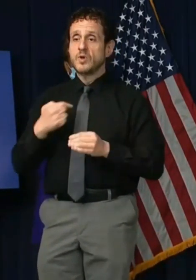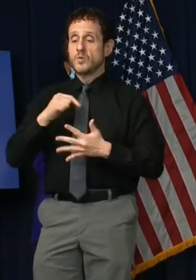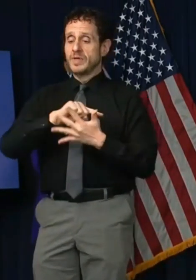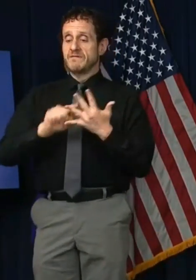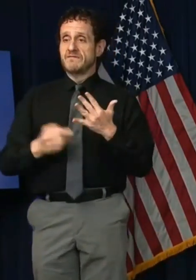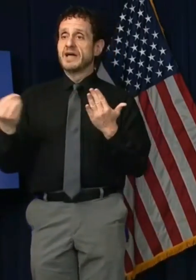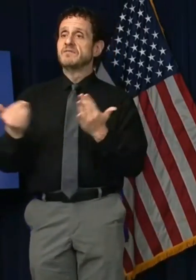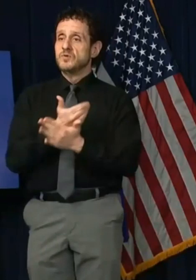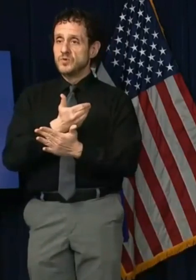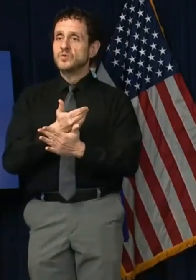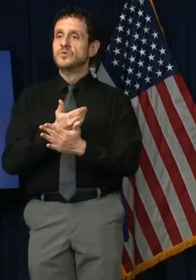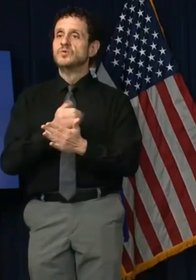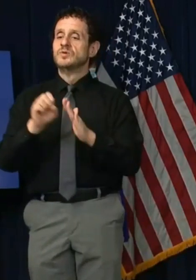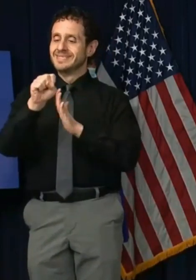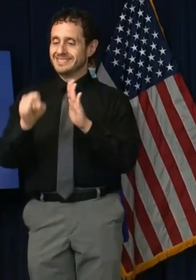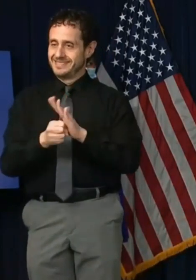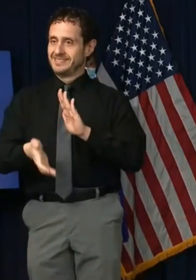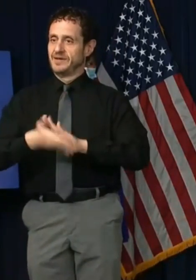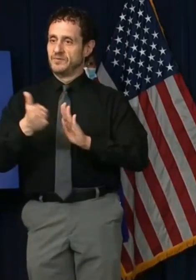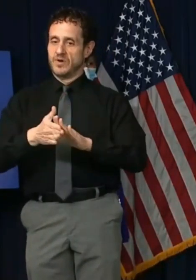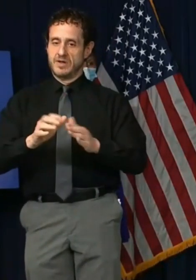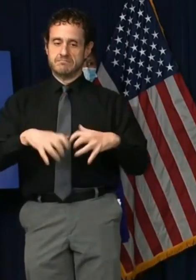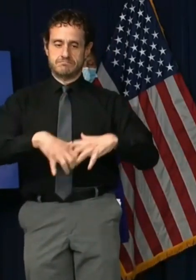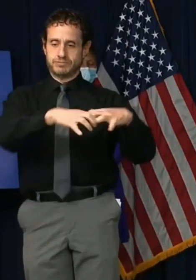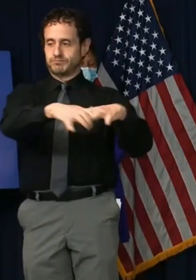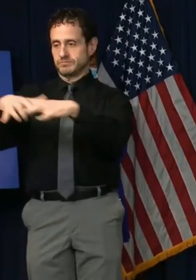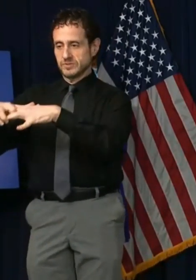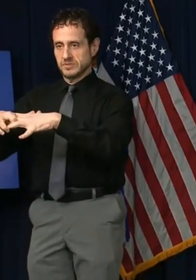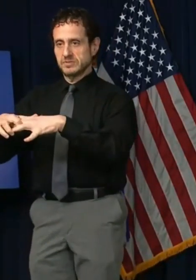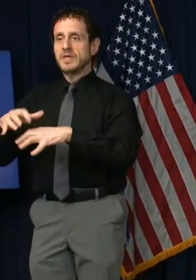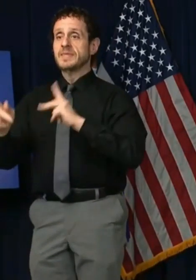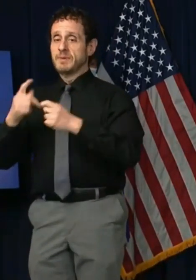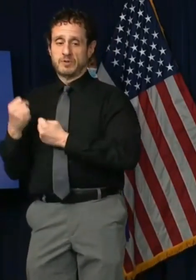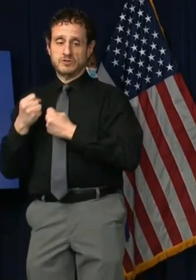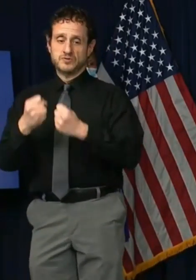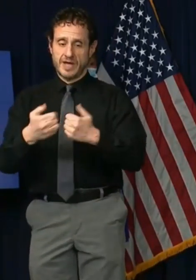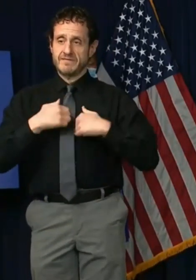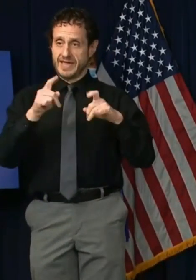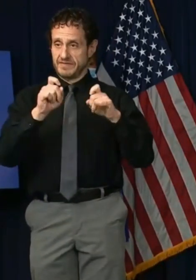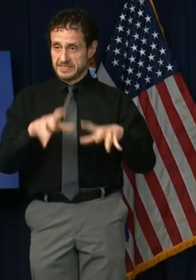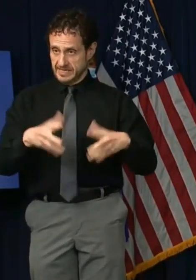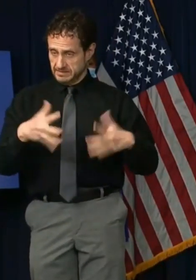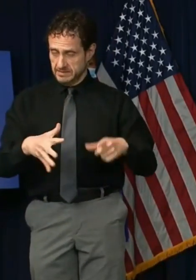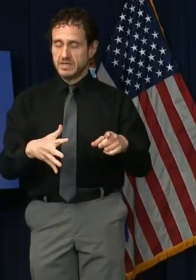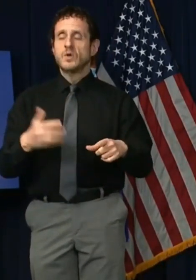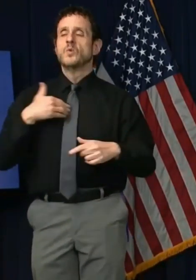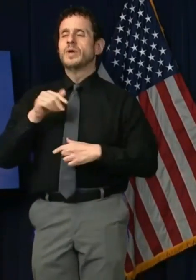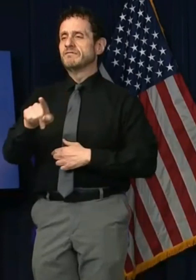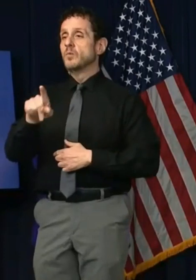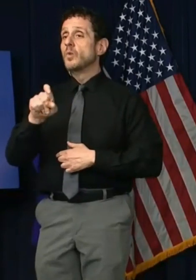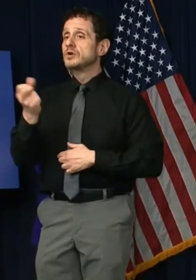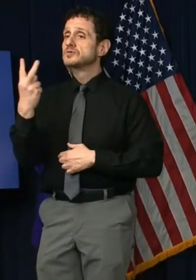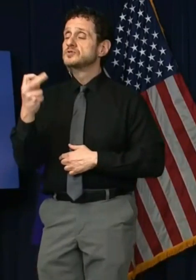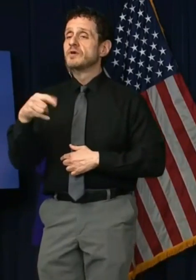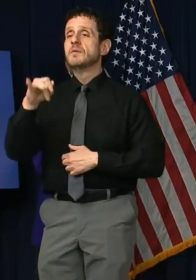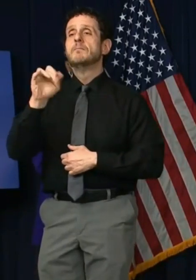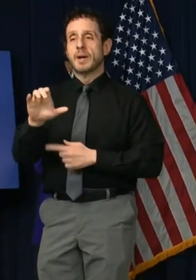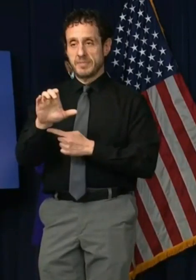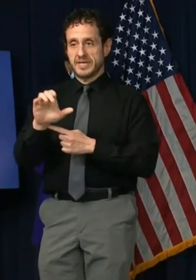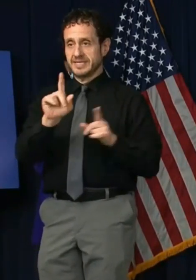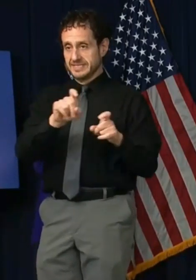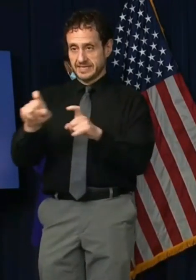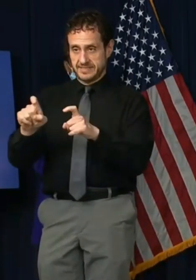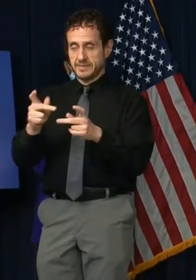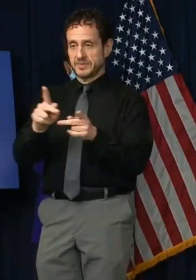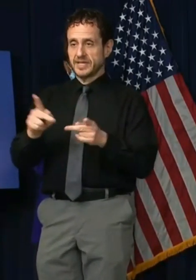drive-through locations. We now have 112 public testing sites in every one of the